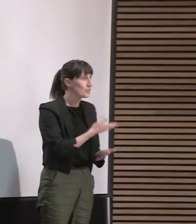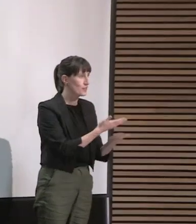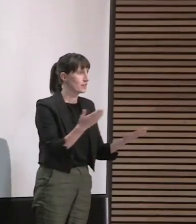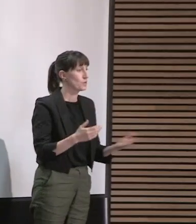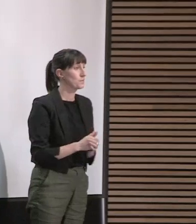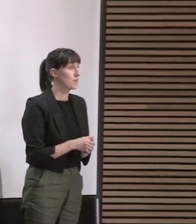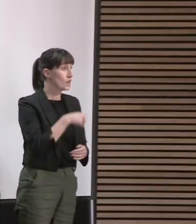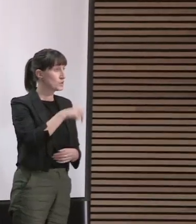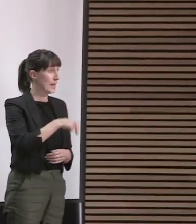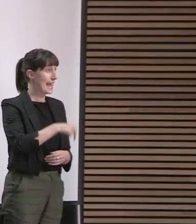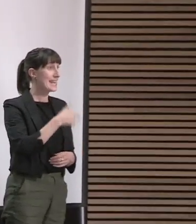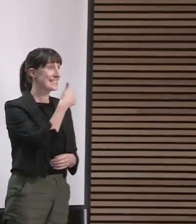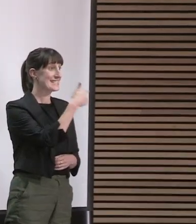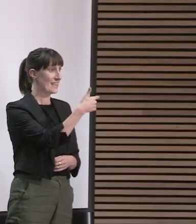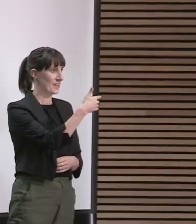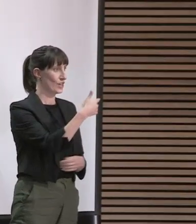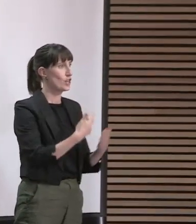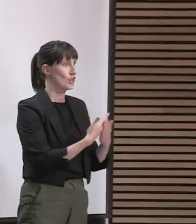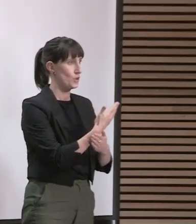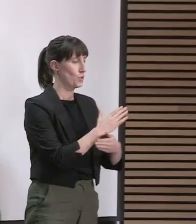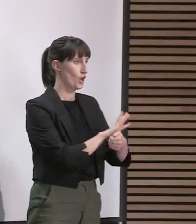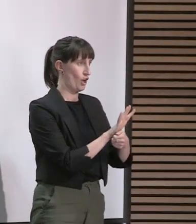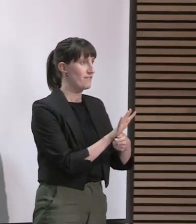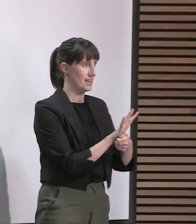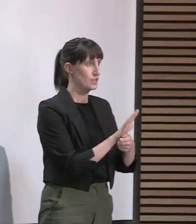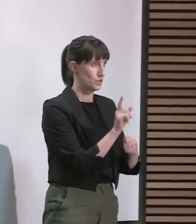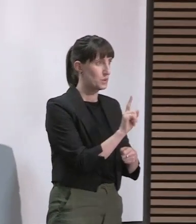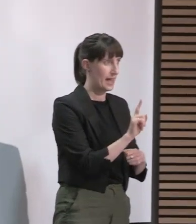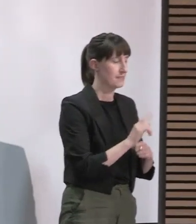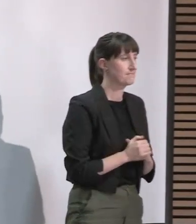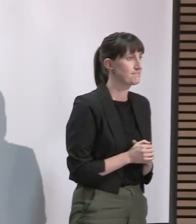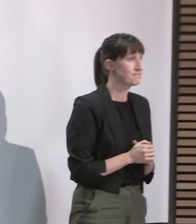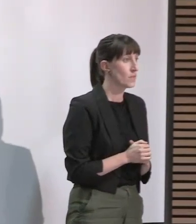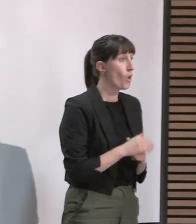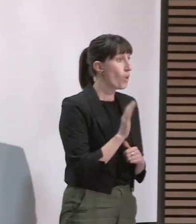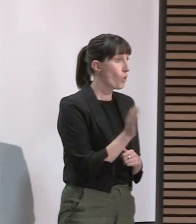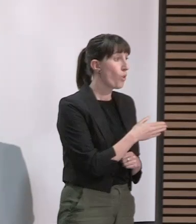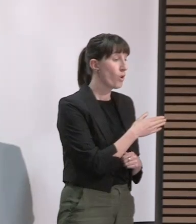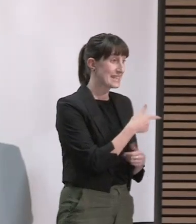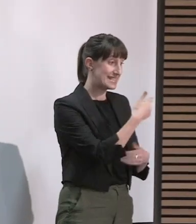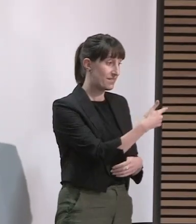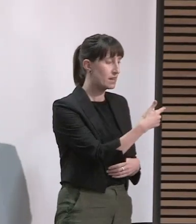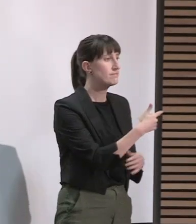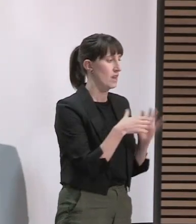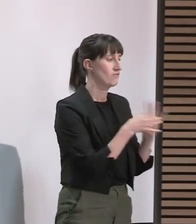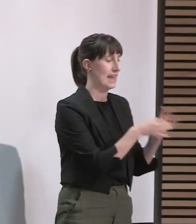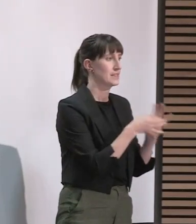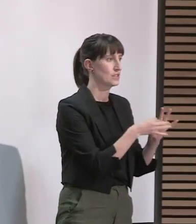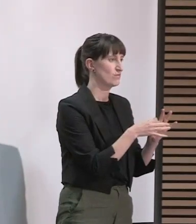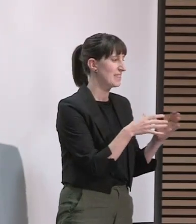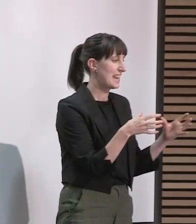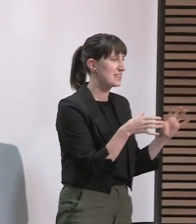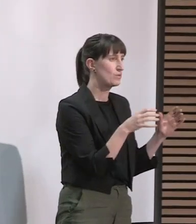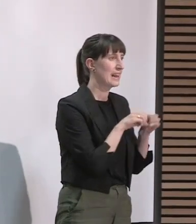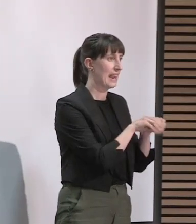there are 7 new confirmed cases of COVID-19 to report, and all are related to the community cluster in Auckland and